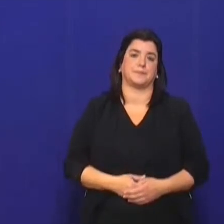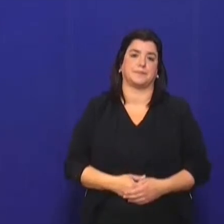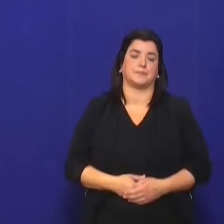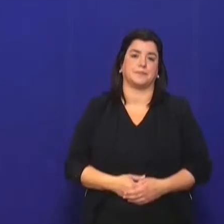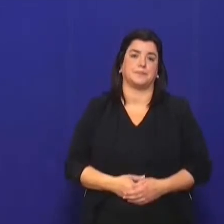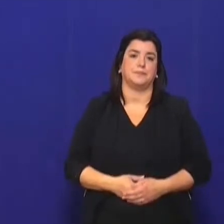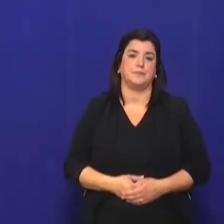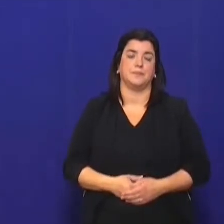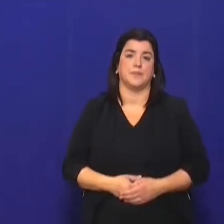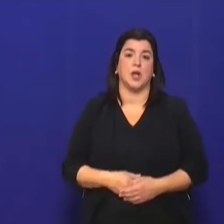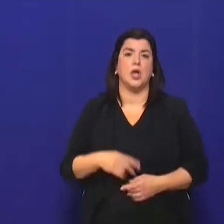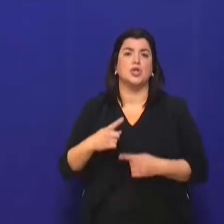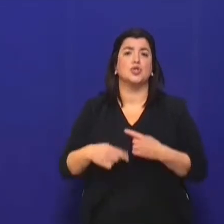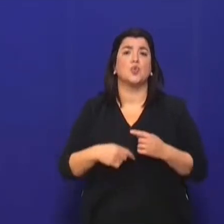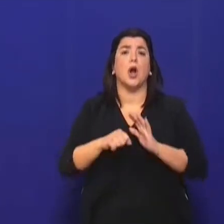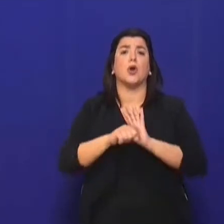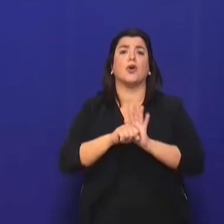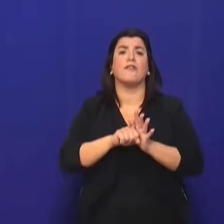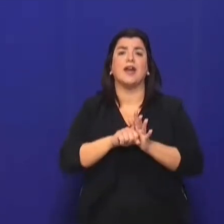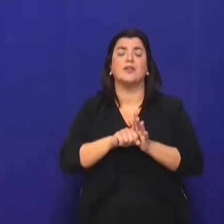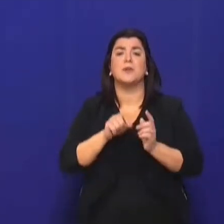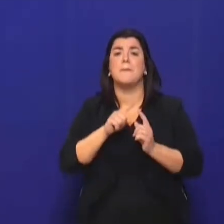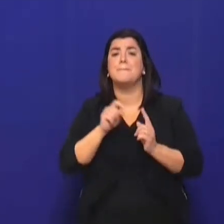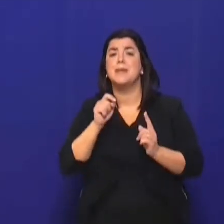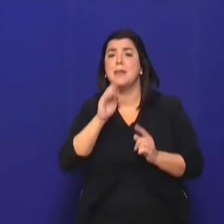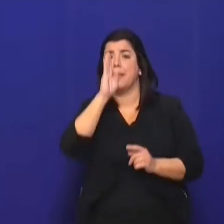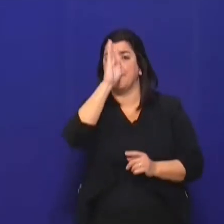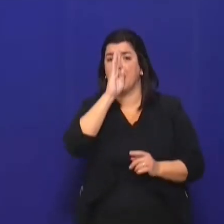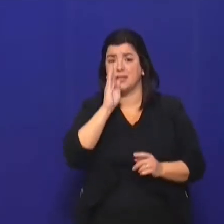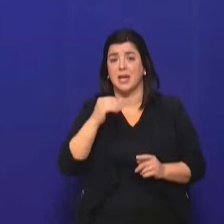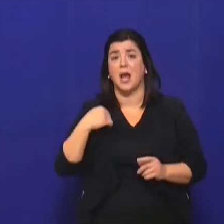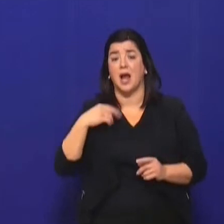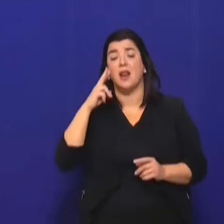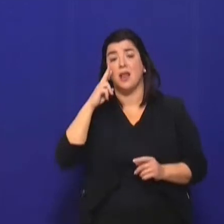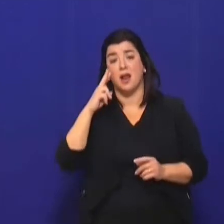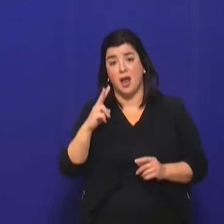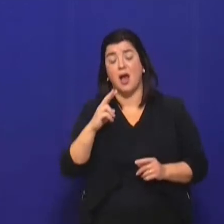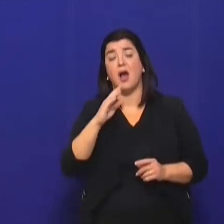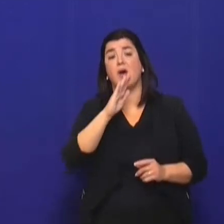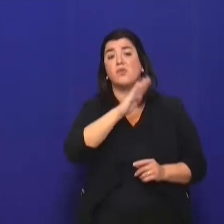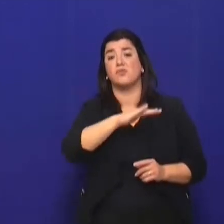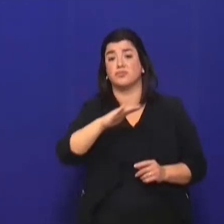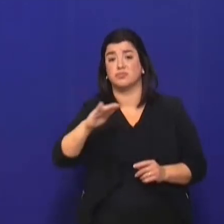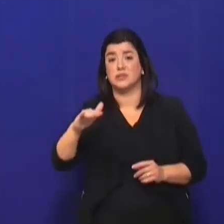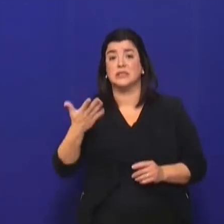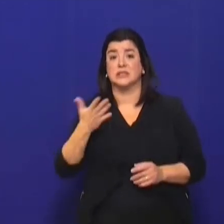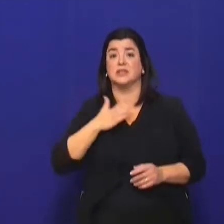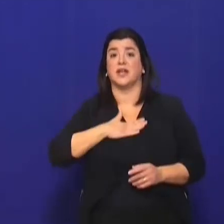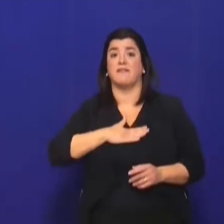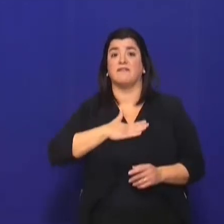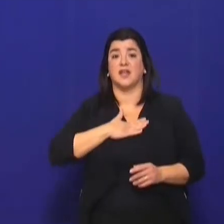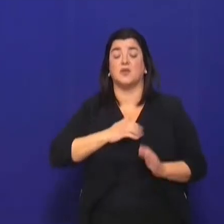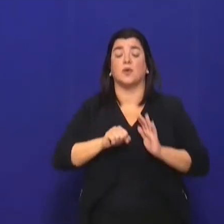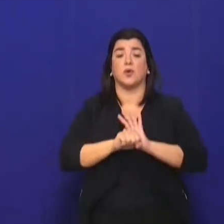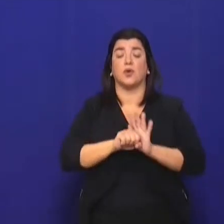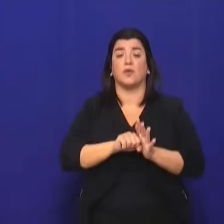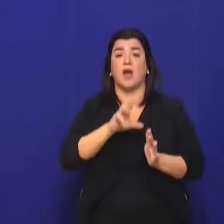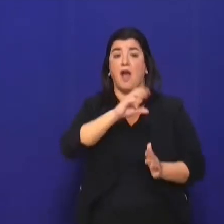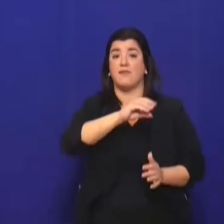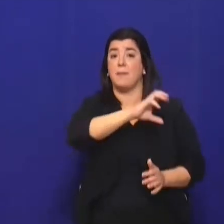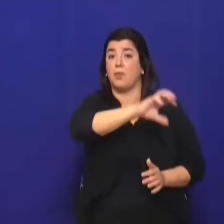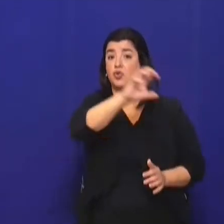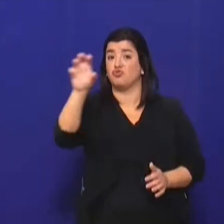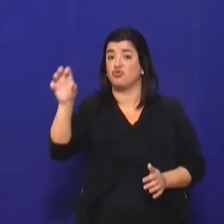Il-varjant tal-Brażil iva qegħdin naraw li dan il-varjant ukoll li qiegħed jaffettwa l-sitwazzjoni tal-COVID f'diversi